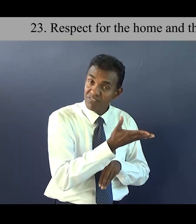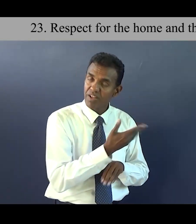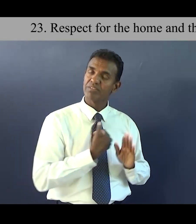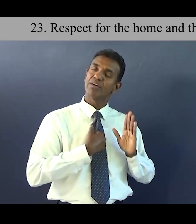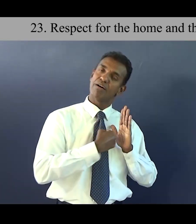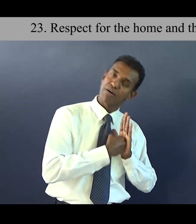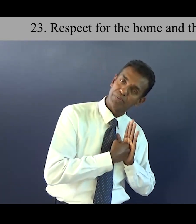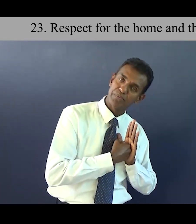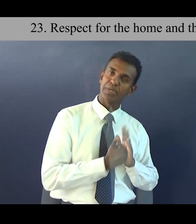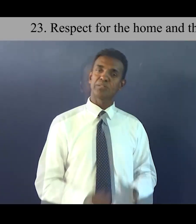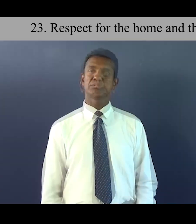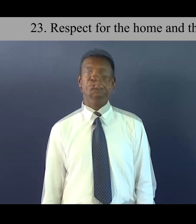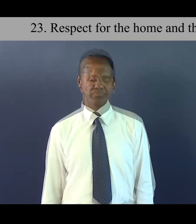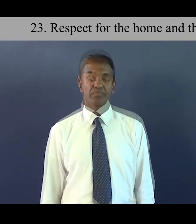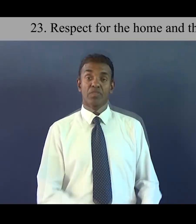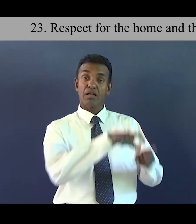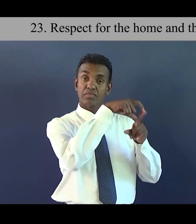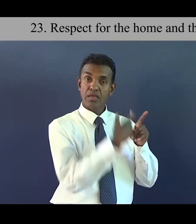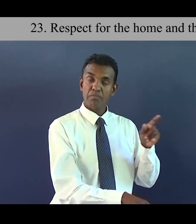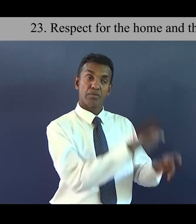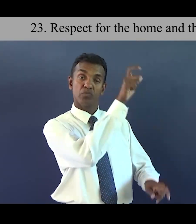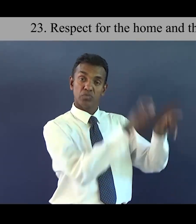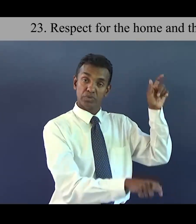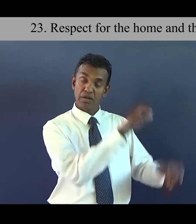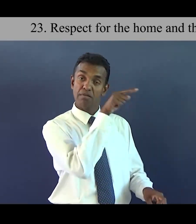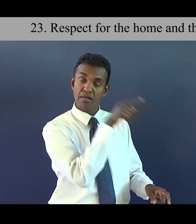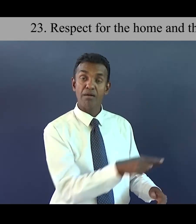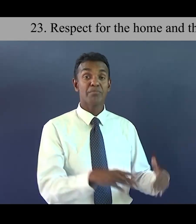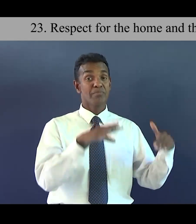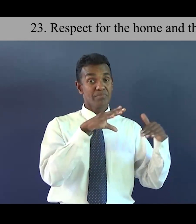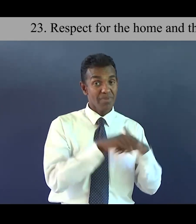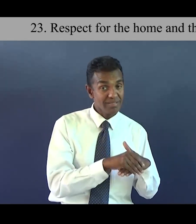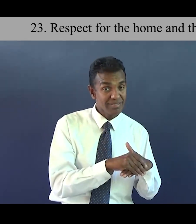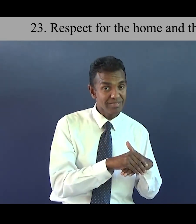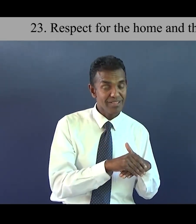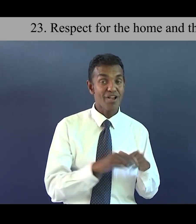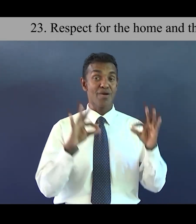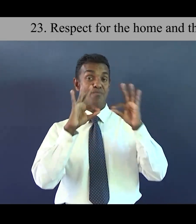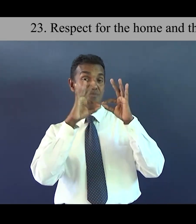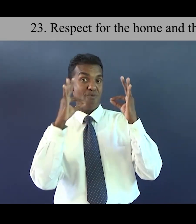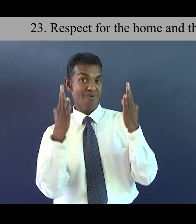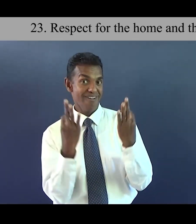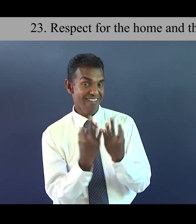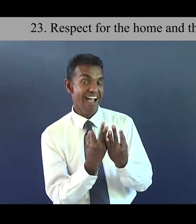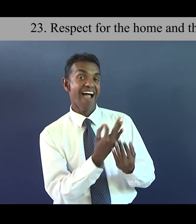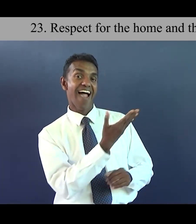married and start a family as long as both of the couple want